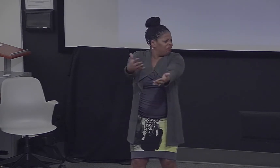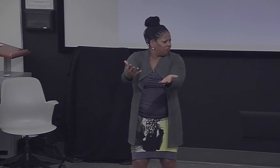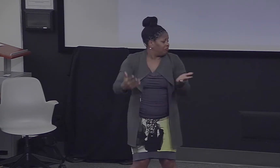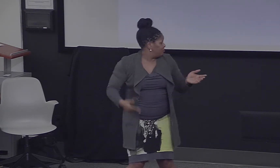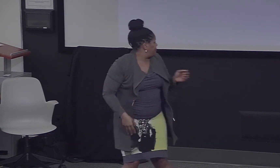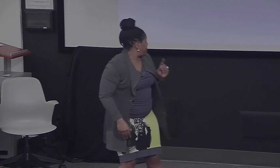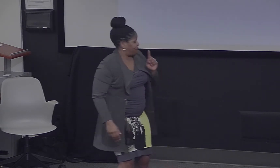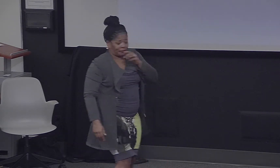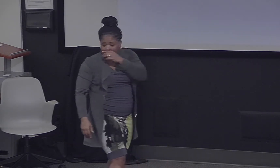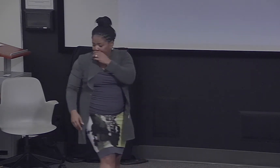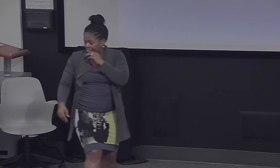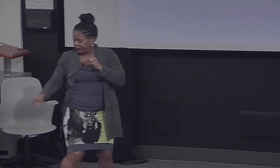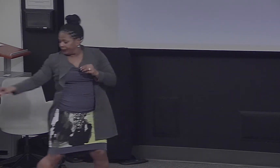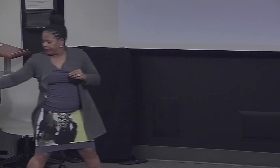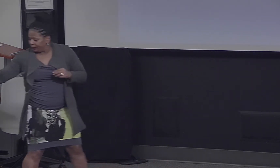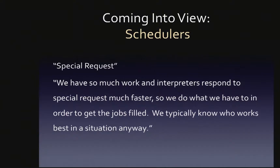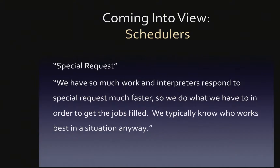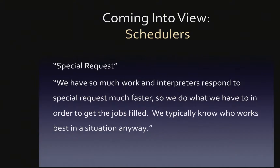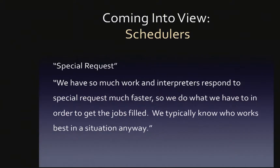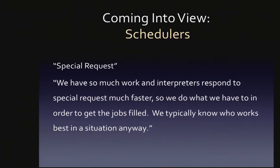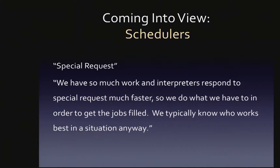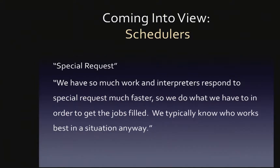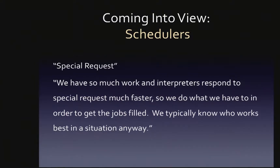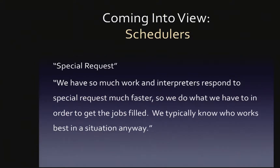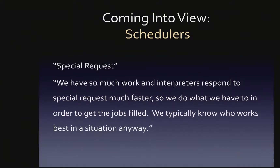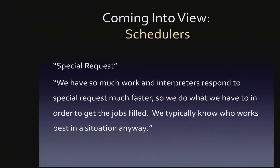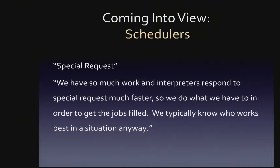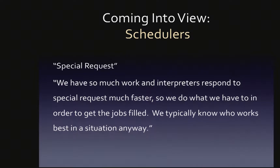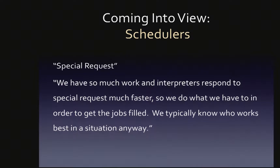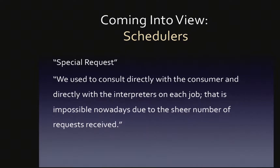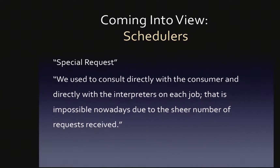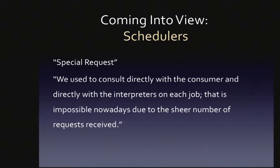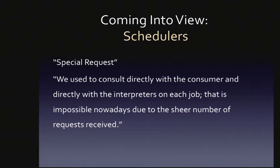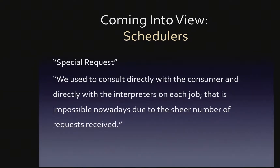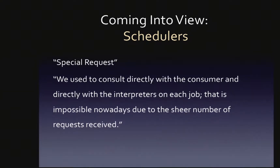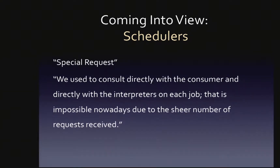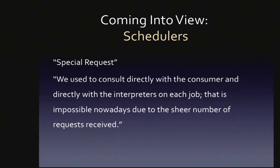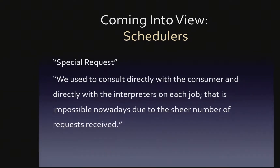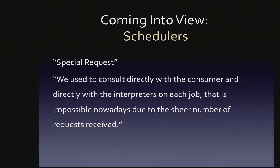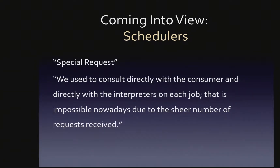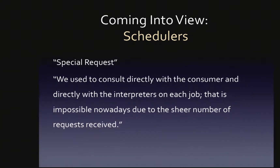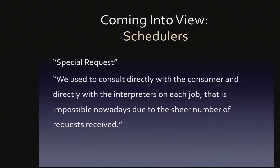often feels pressure from above to get those jobs filled efficiently.